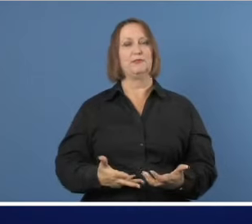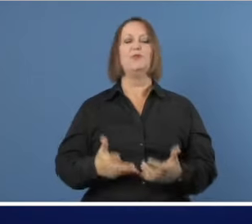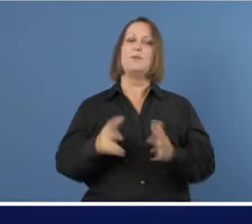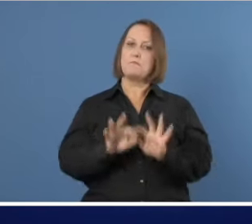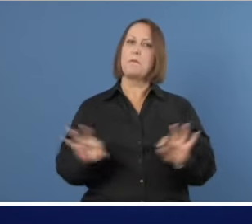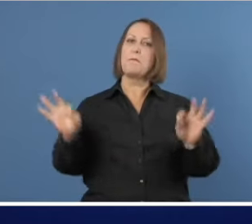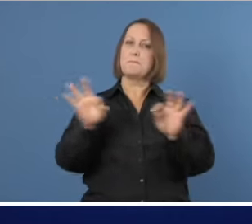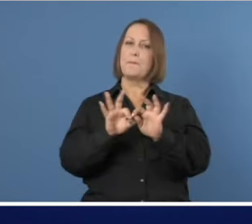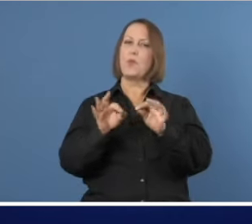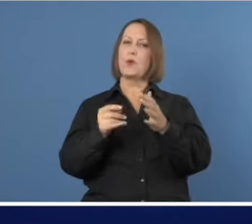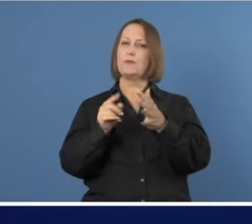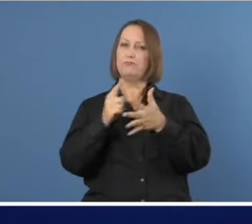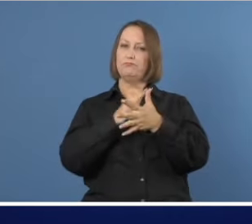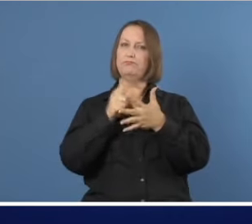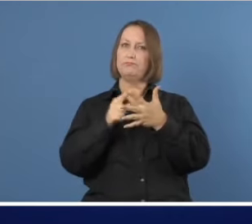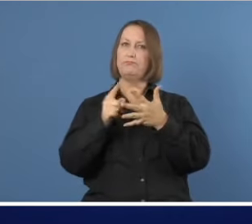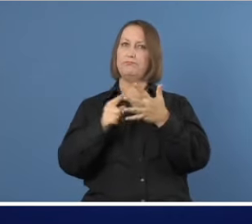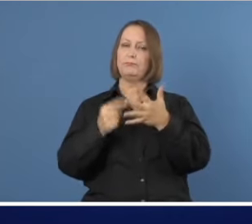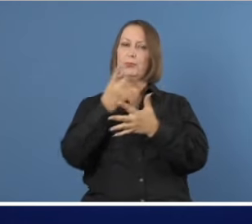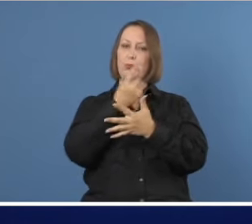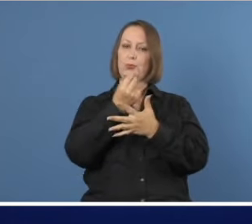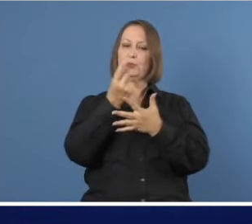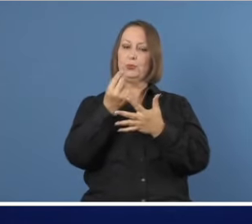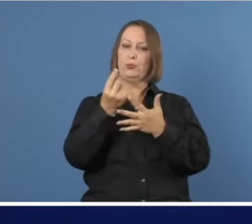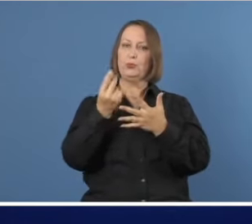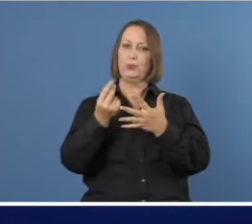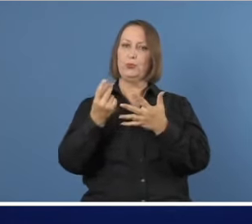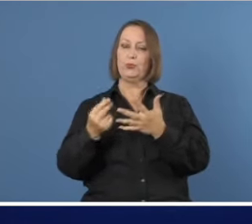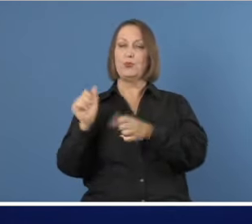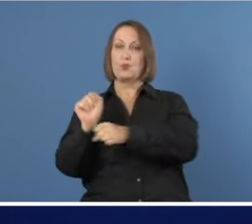Set priorities and pace yourself.